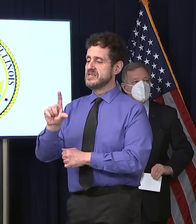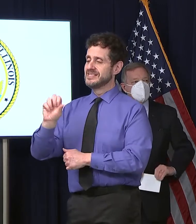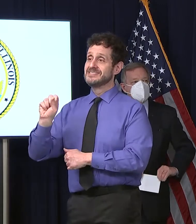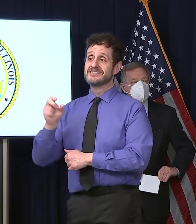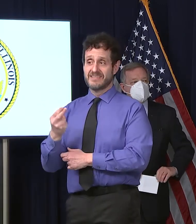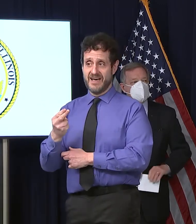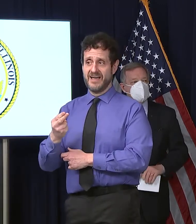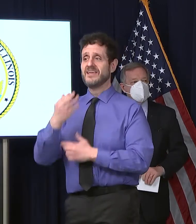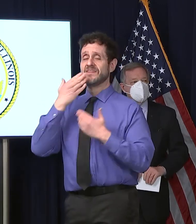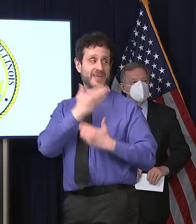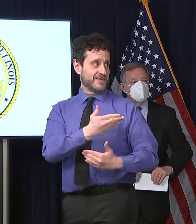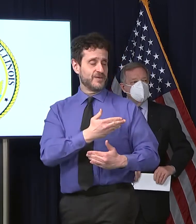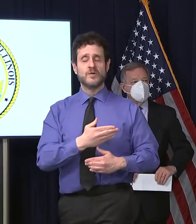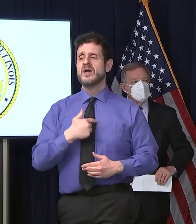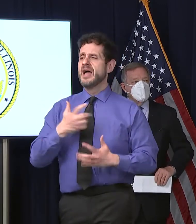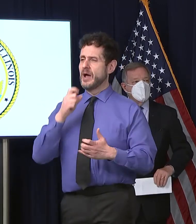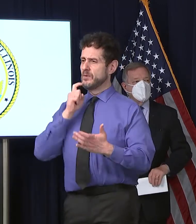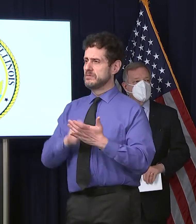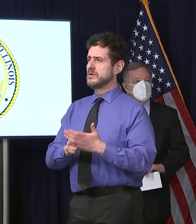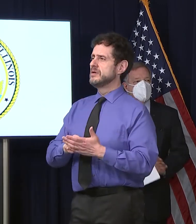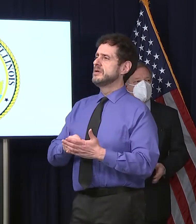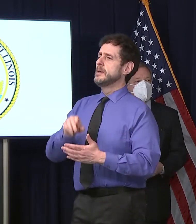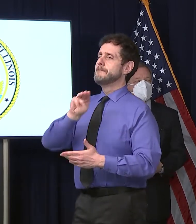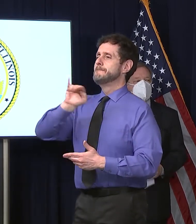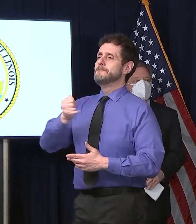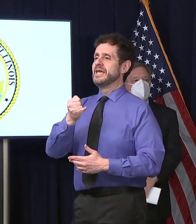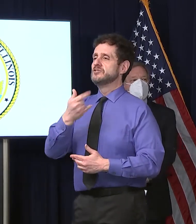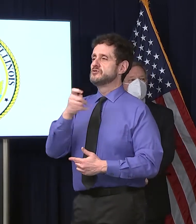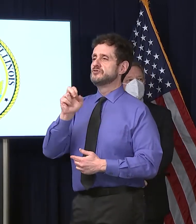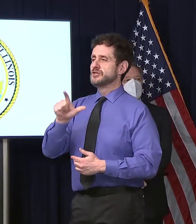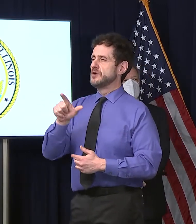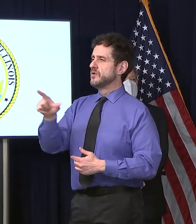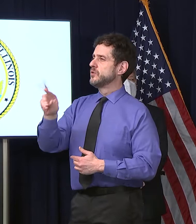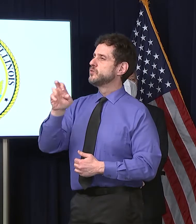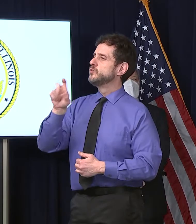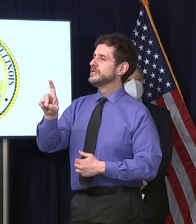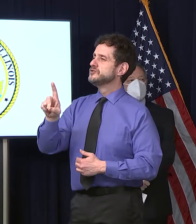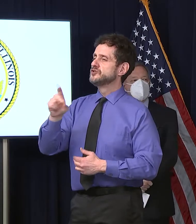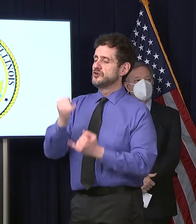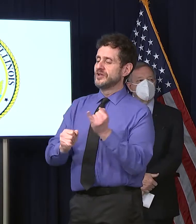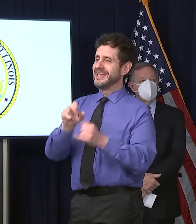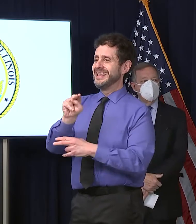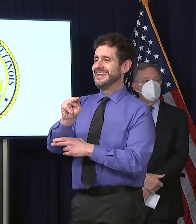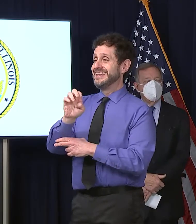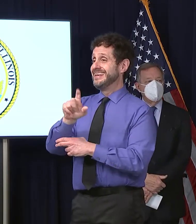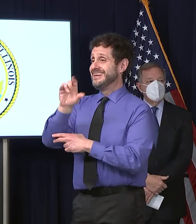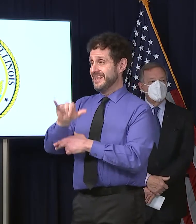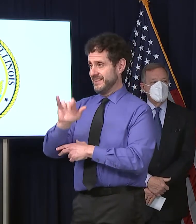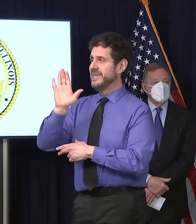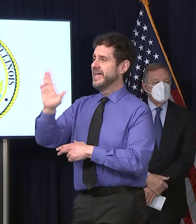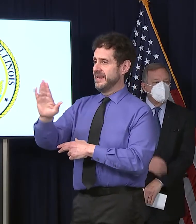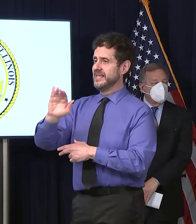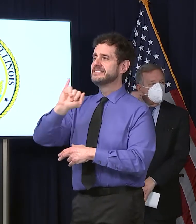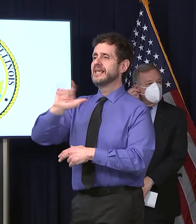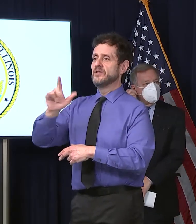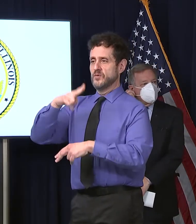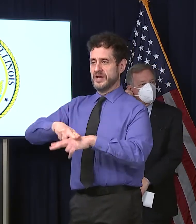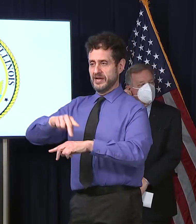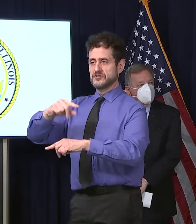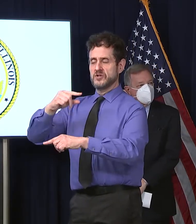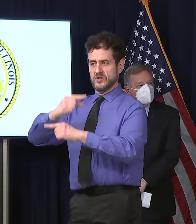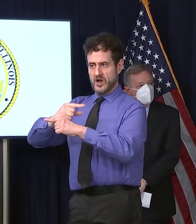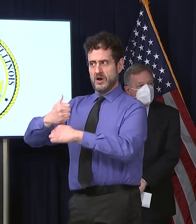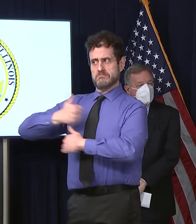I too want to acknowledge Major General Richard Neely and his folks. I've been to a number of our